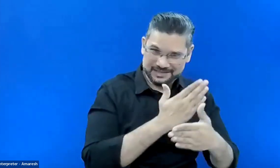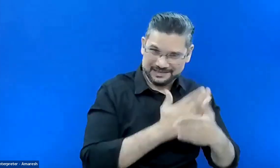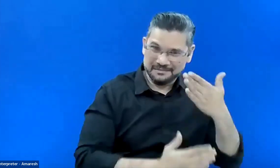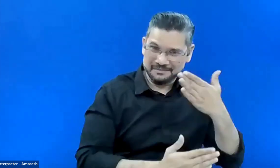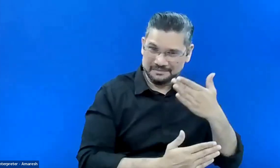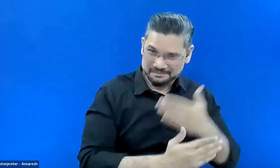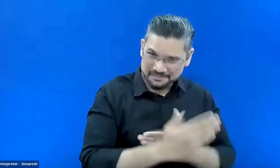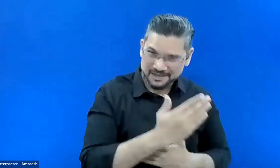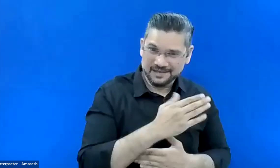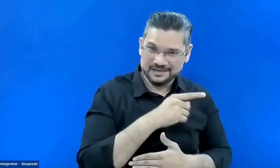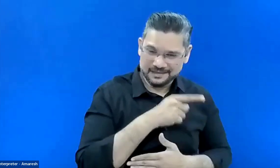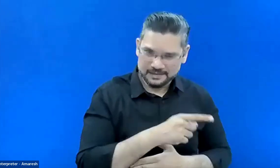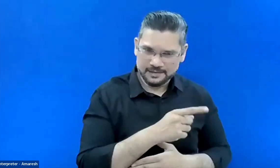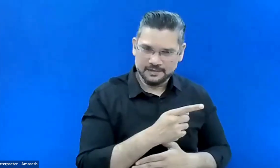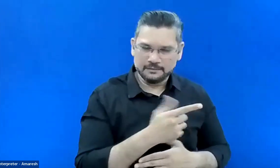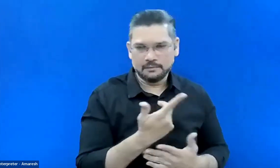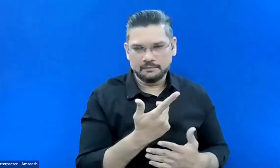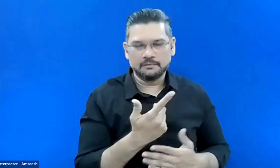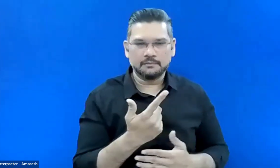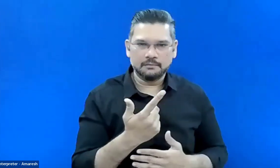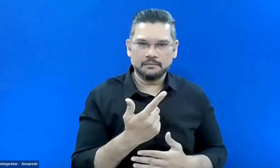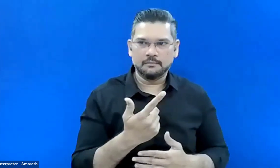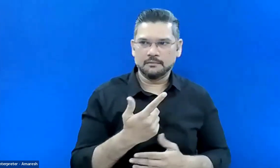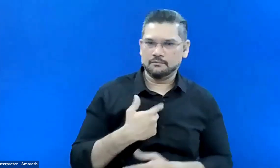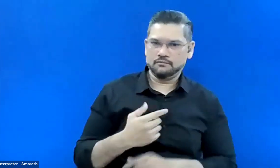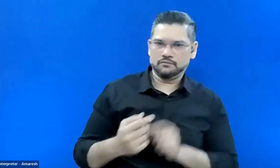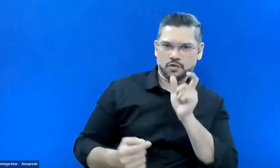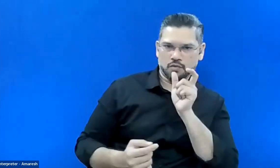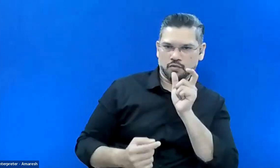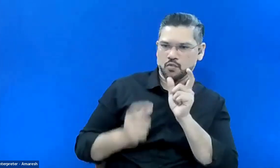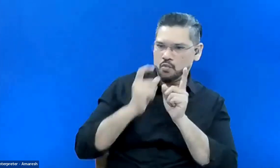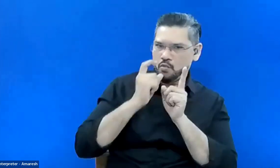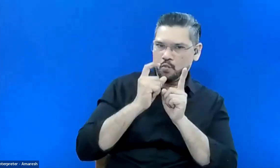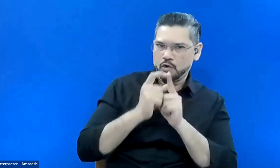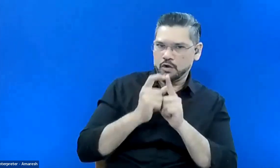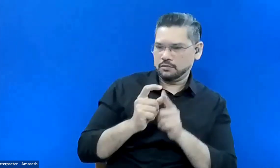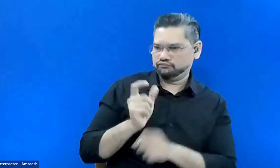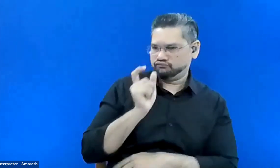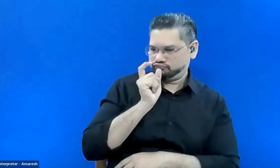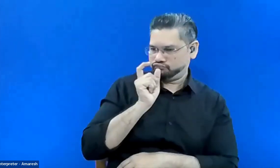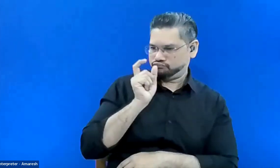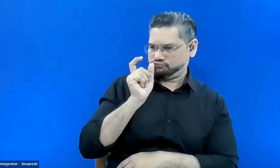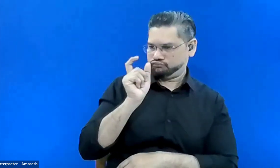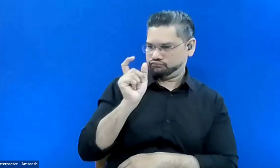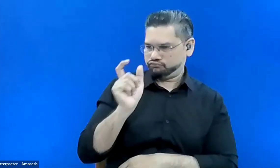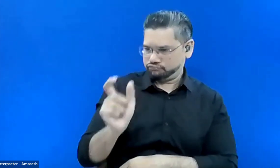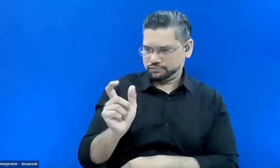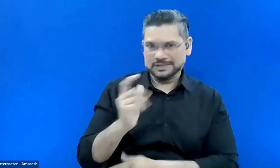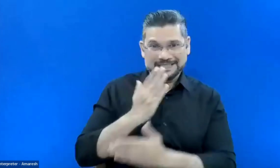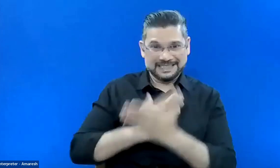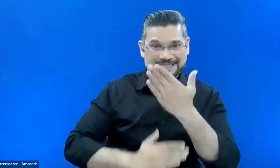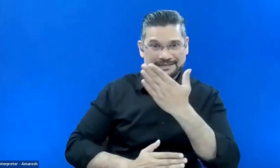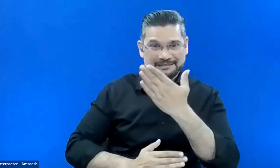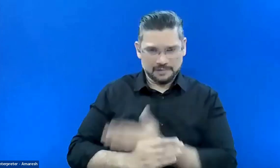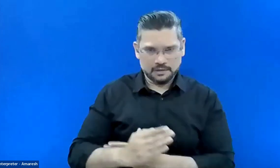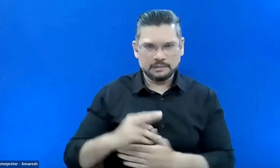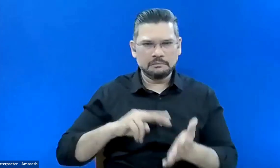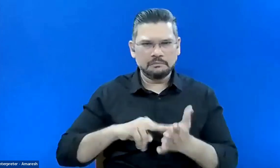just mentioned the term disability, people expect either to see a physical